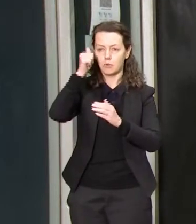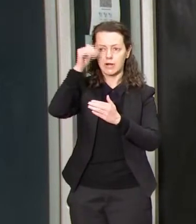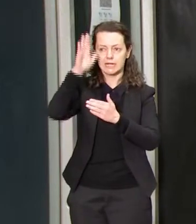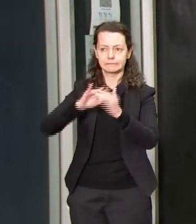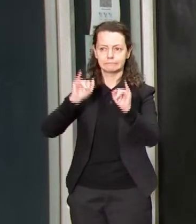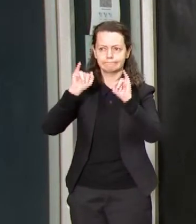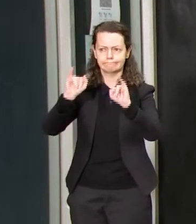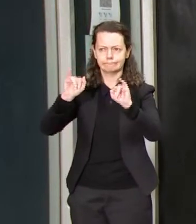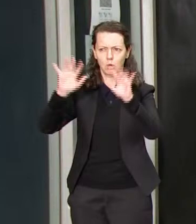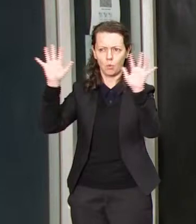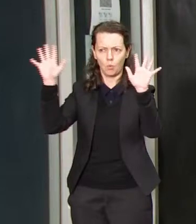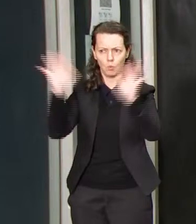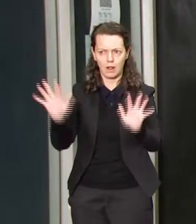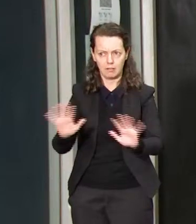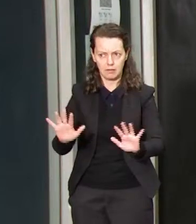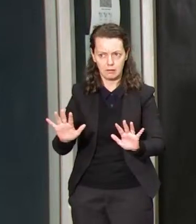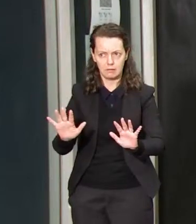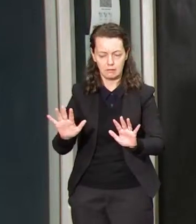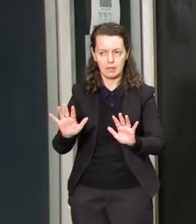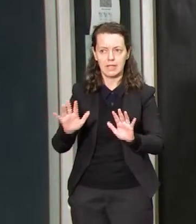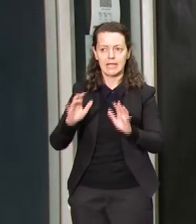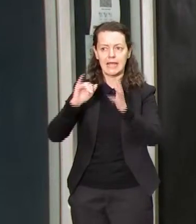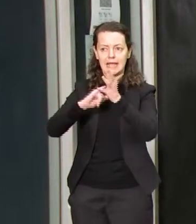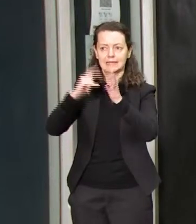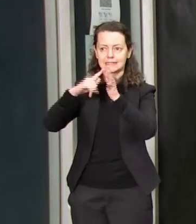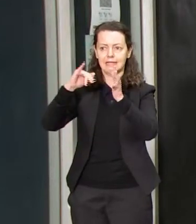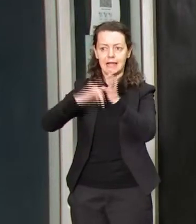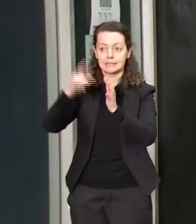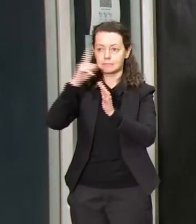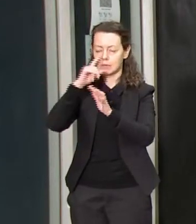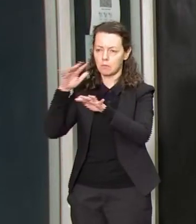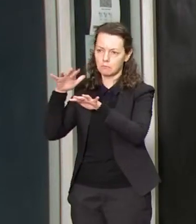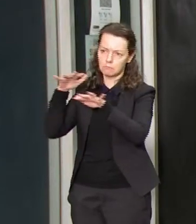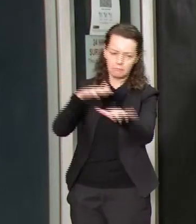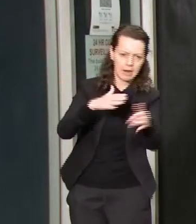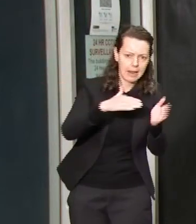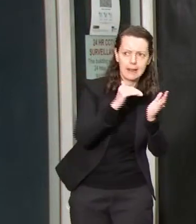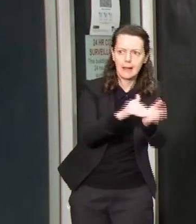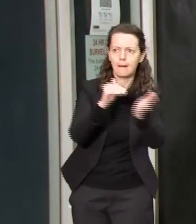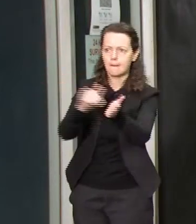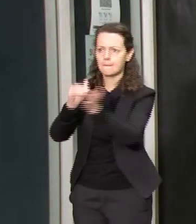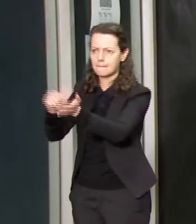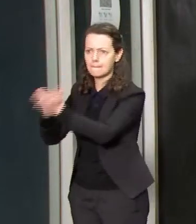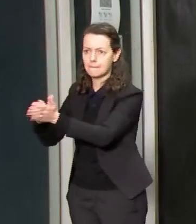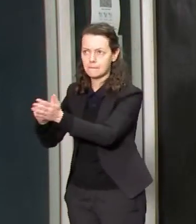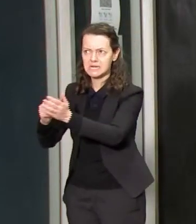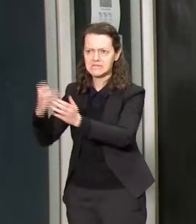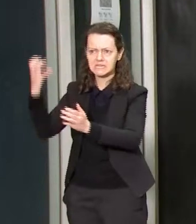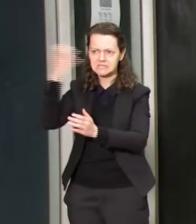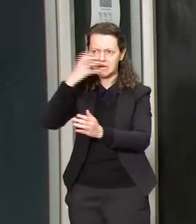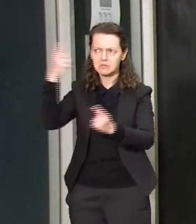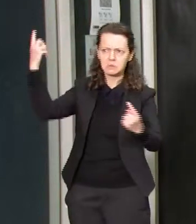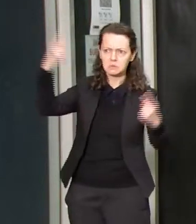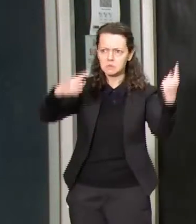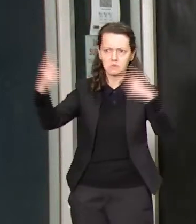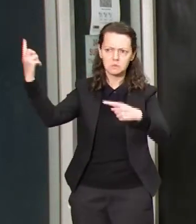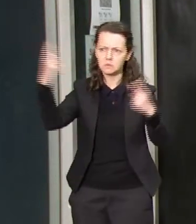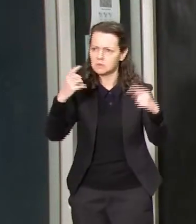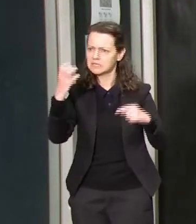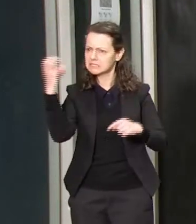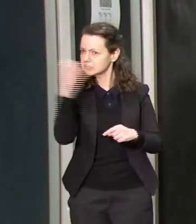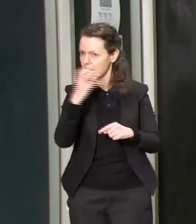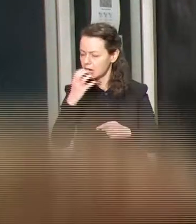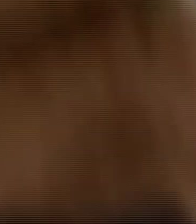SES members who have been working so incredibly hard in sometimes quite dangerous situations over the